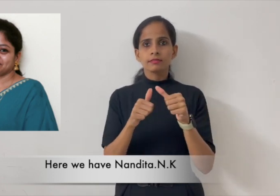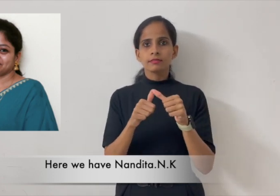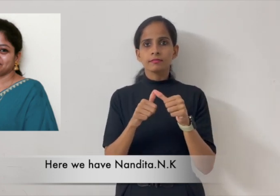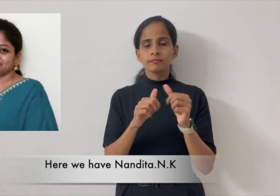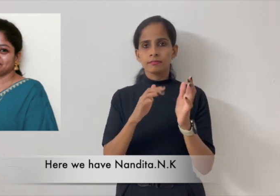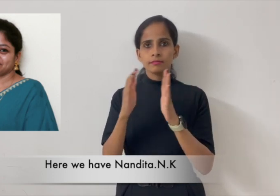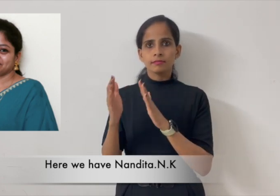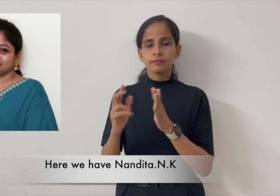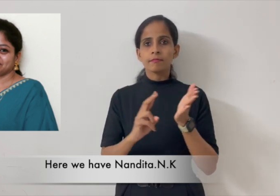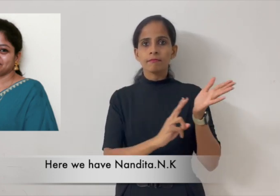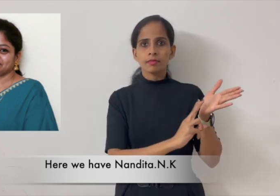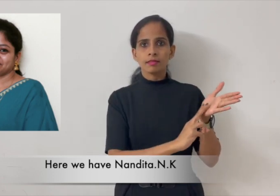N.K.